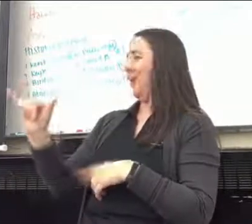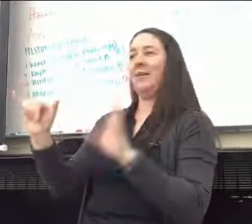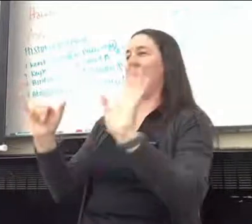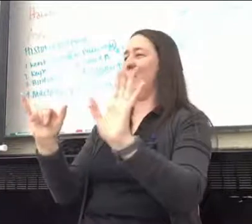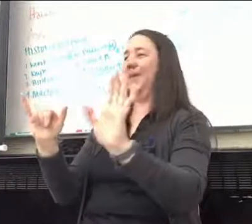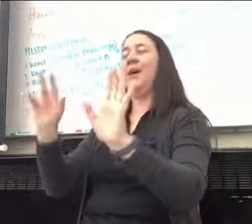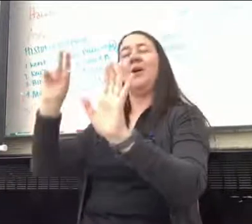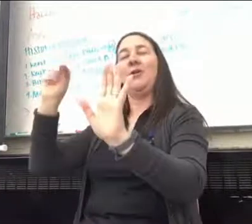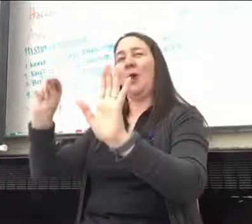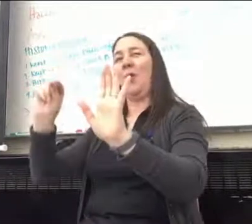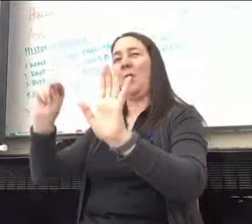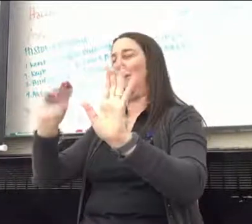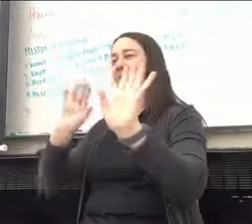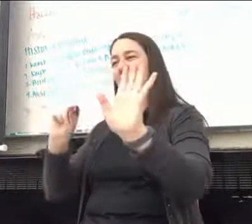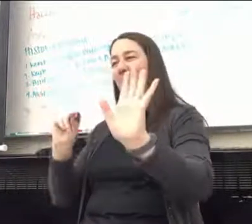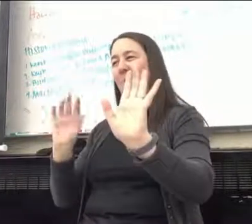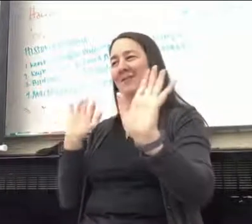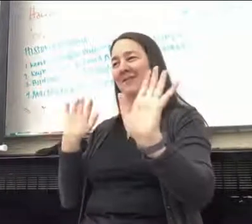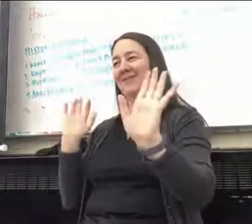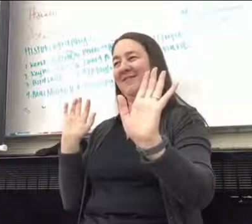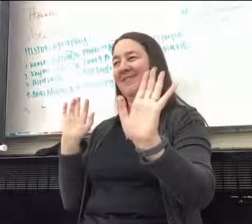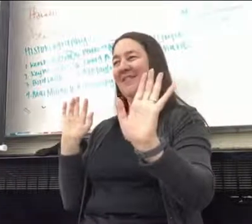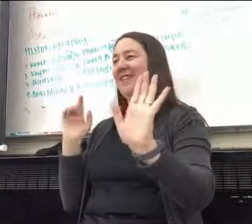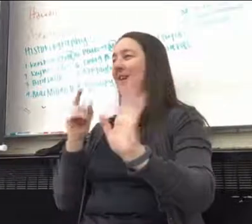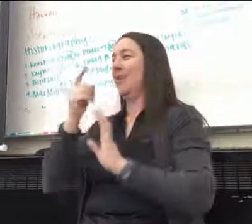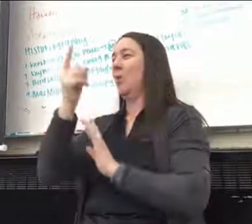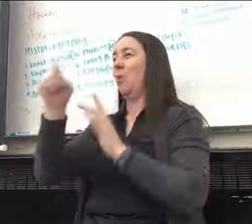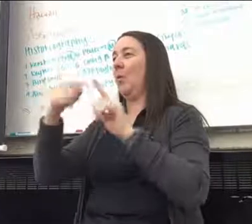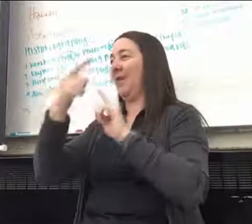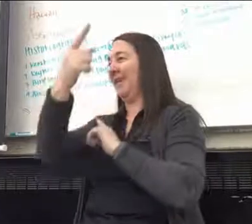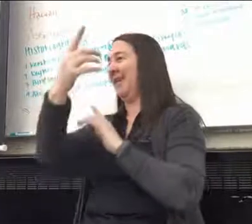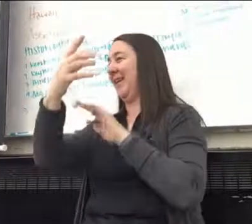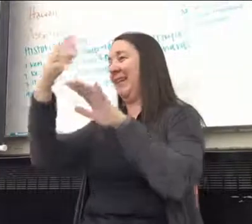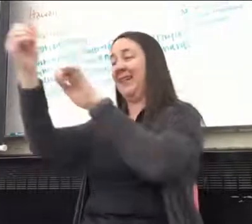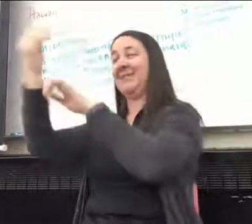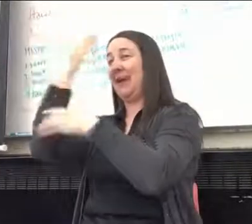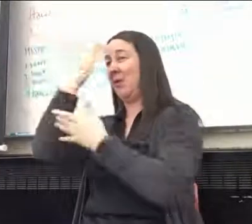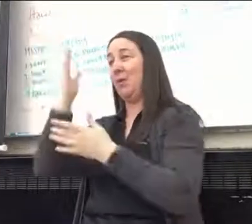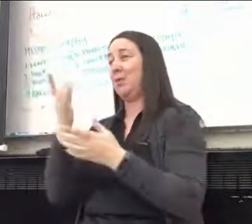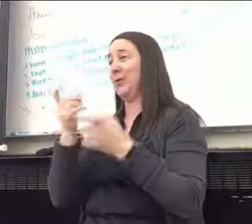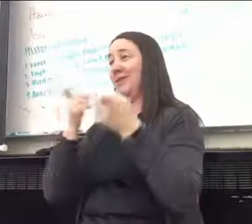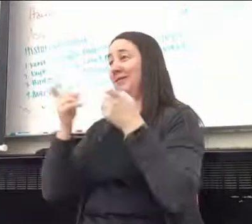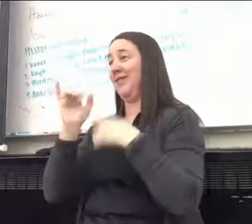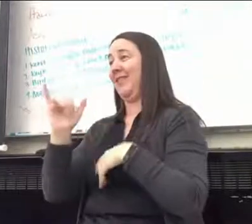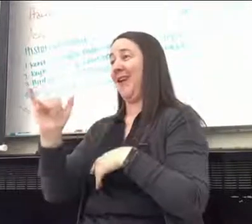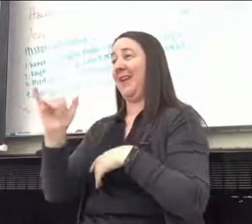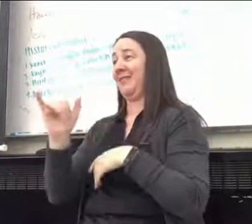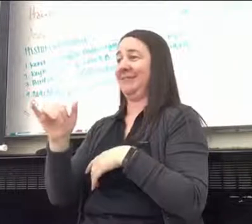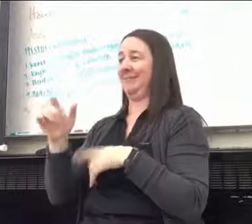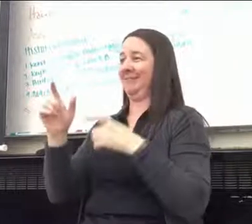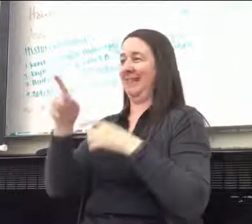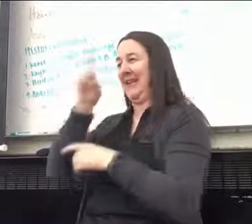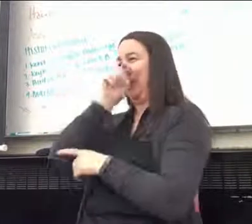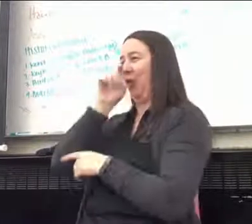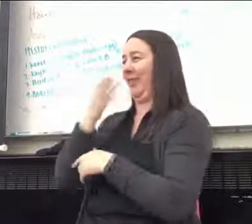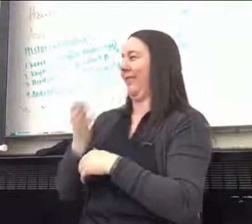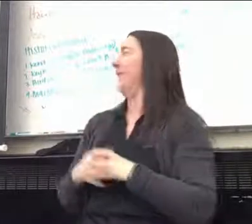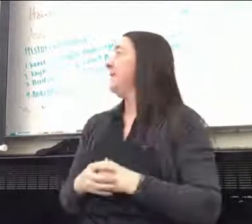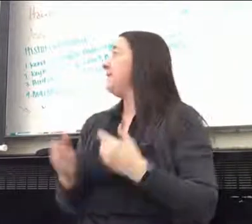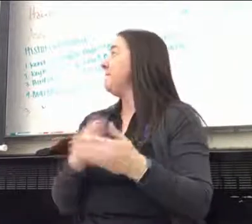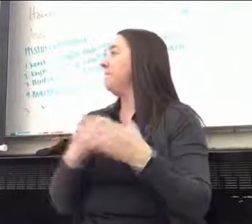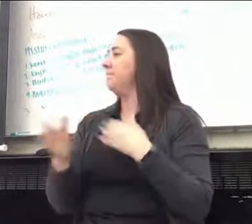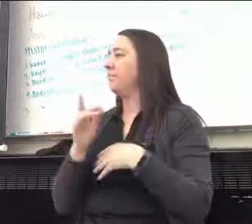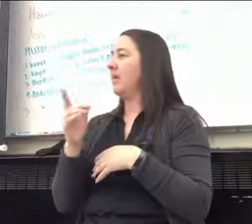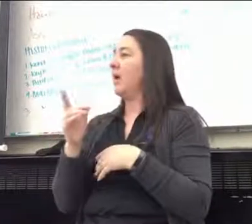nobody can take that with Brody. I'm letting you know. Once he leaves, I don't know who's going to take it over. So all of this begins to cause this war.